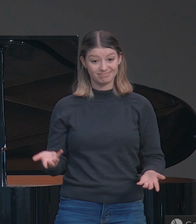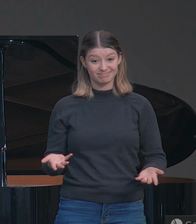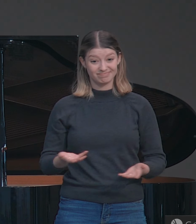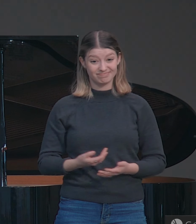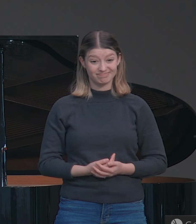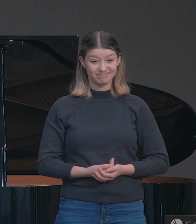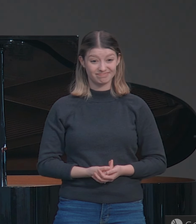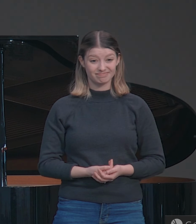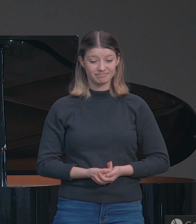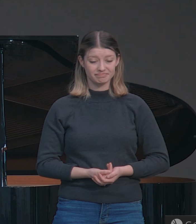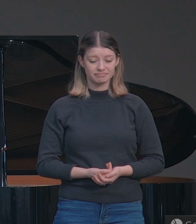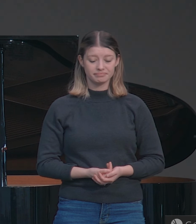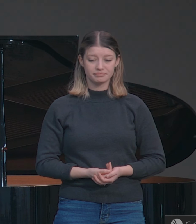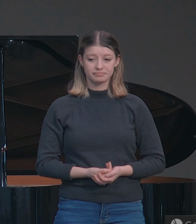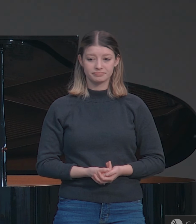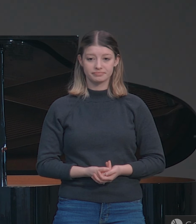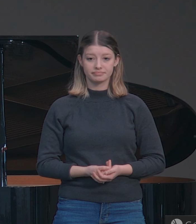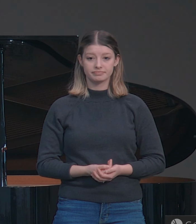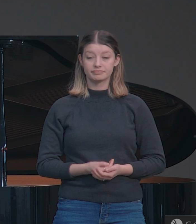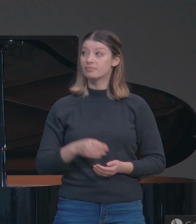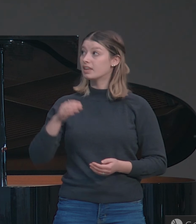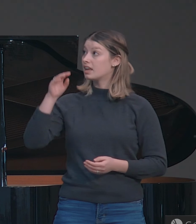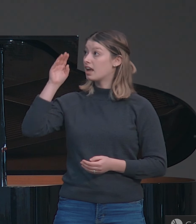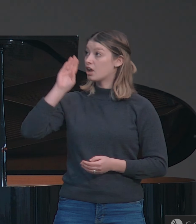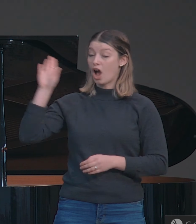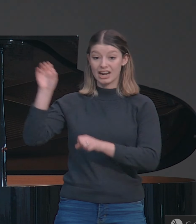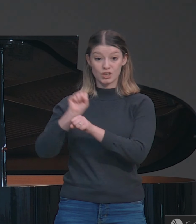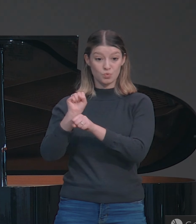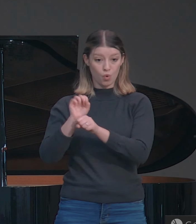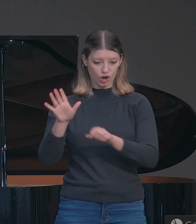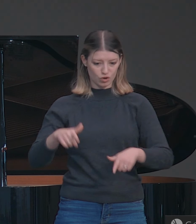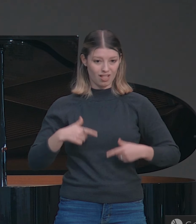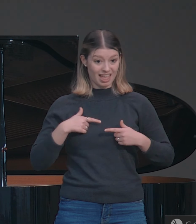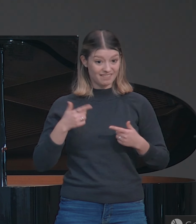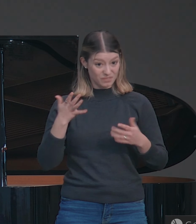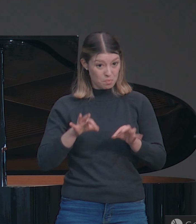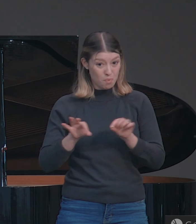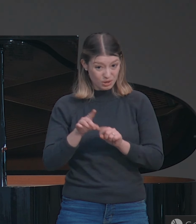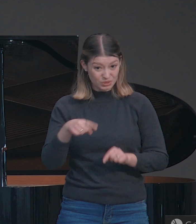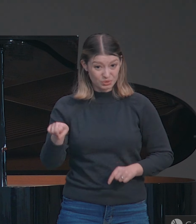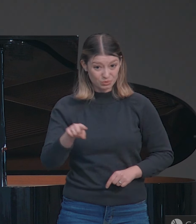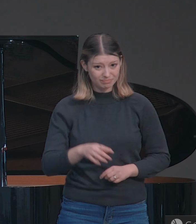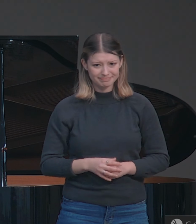Is the work of God important to you? There's a second test that I want you to see.